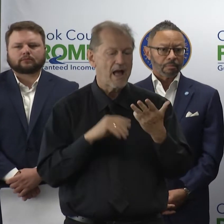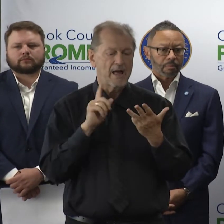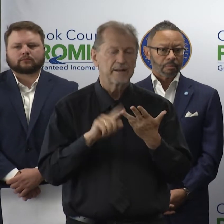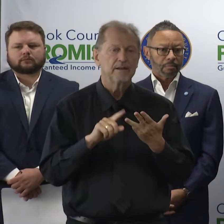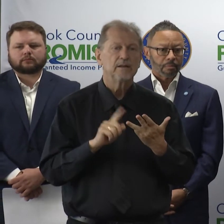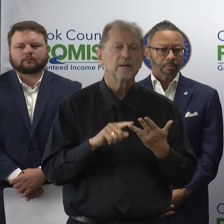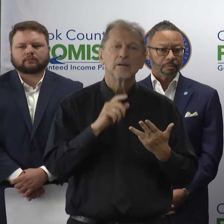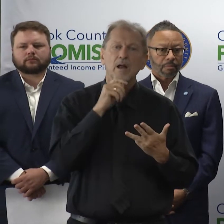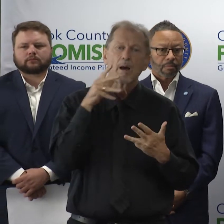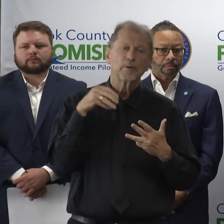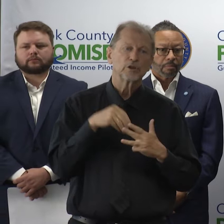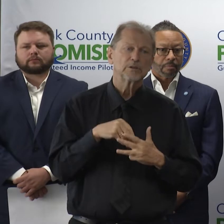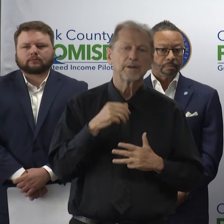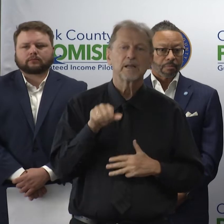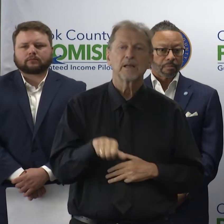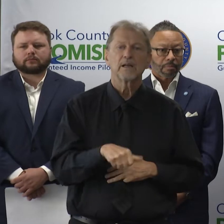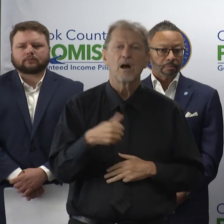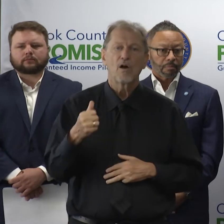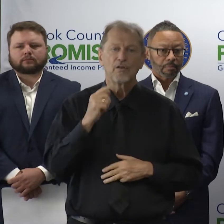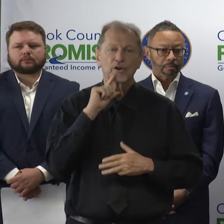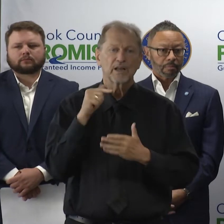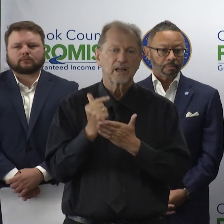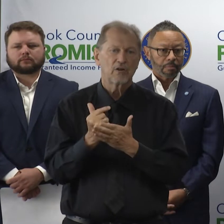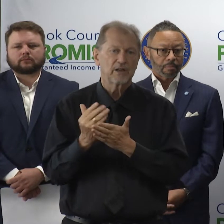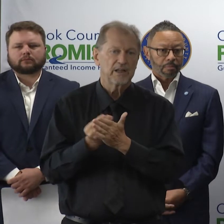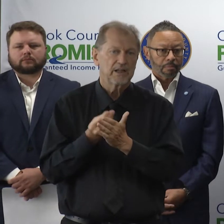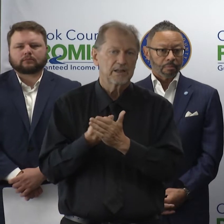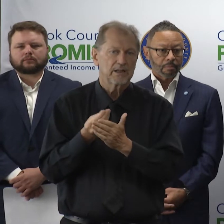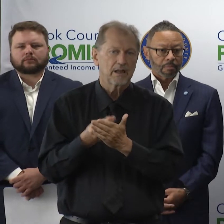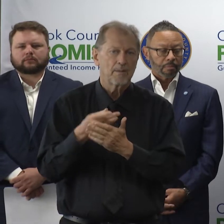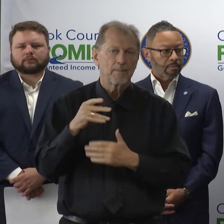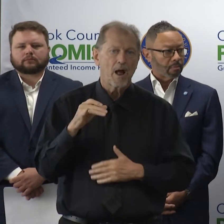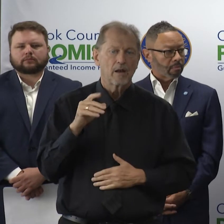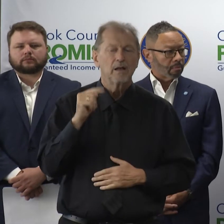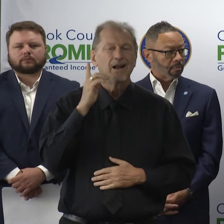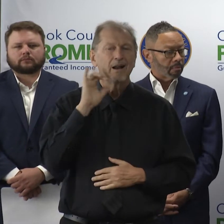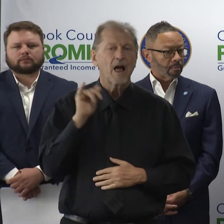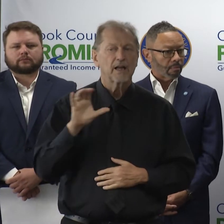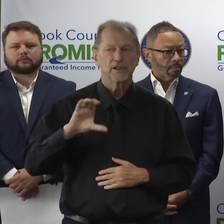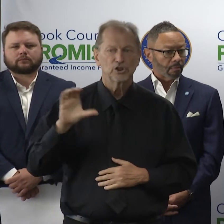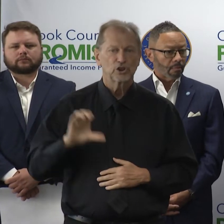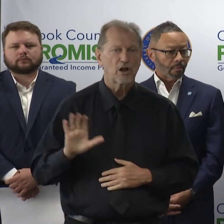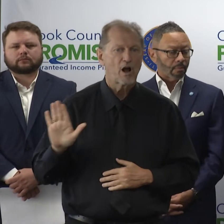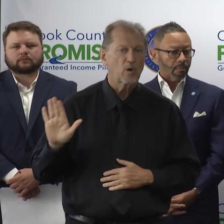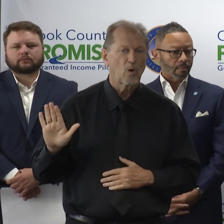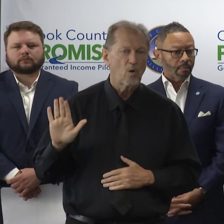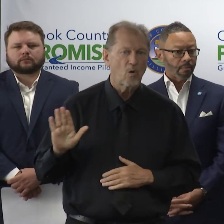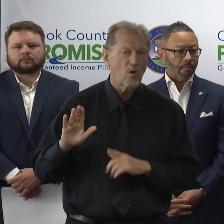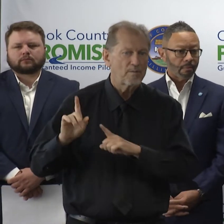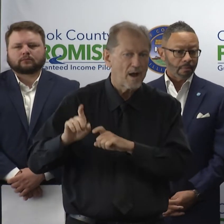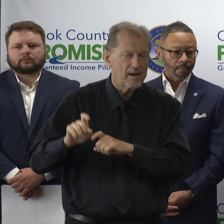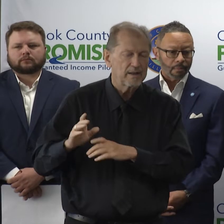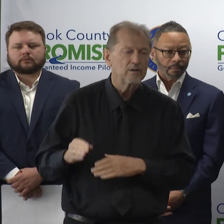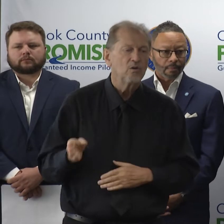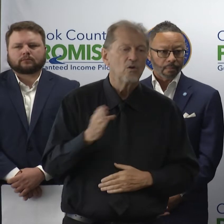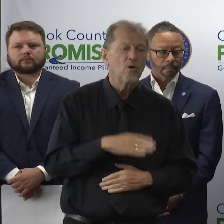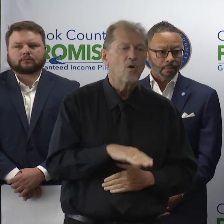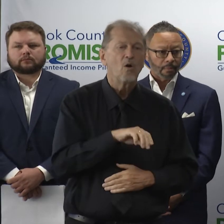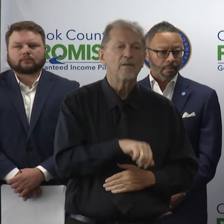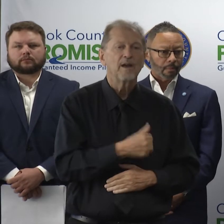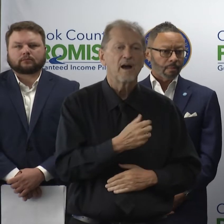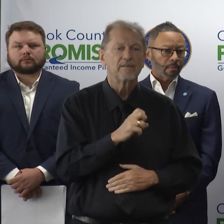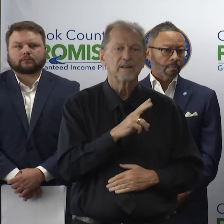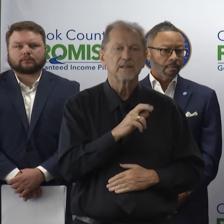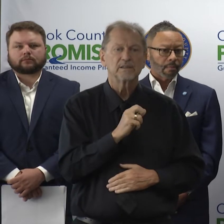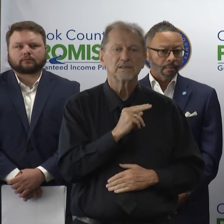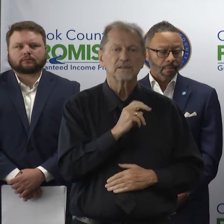not participating in any other guaranteed income pilots, such as the Chicago Resilient Communities Pilot or the Evanston's Guaranteed